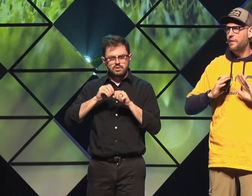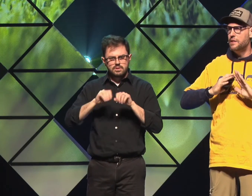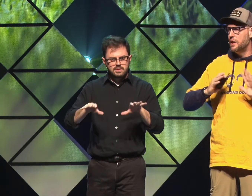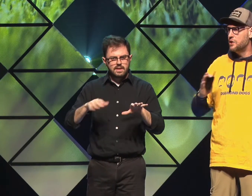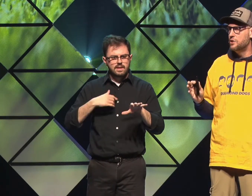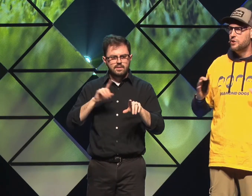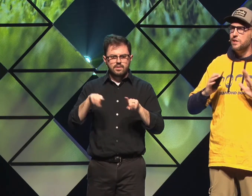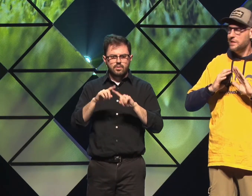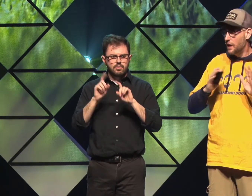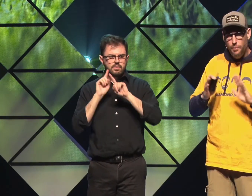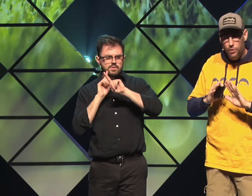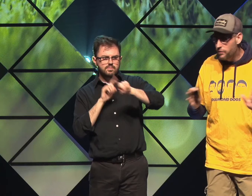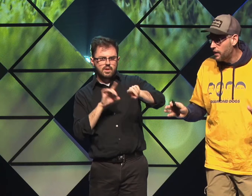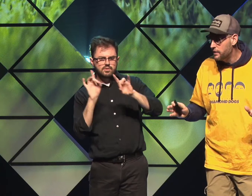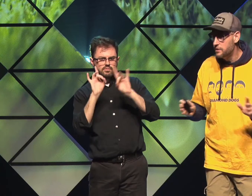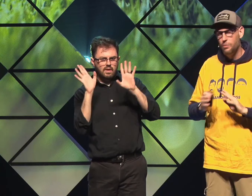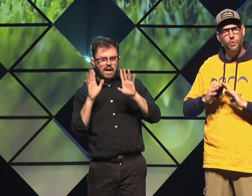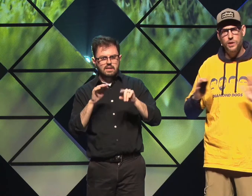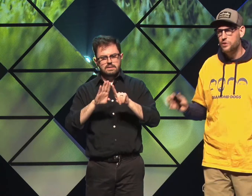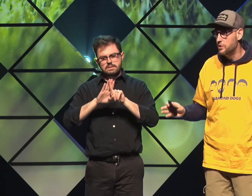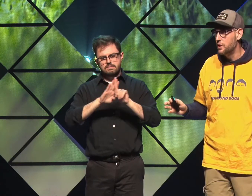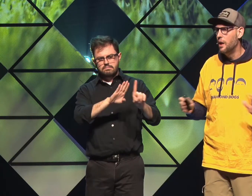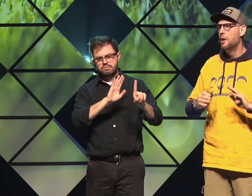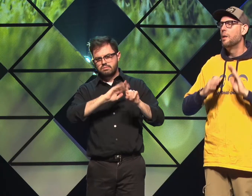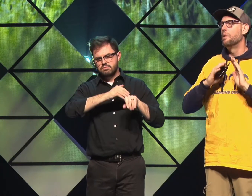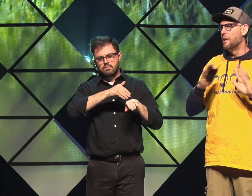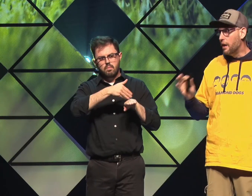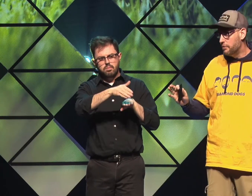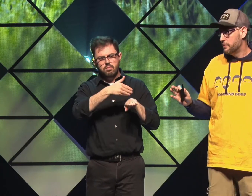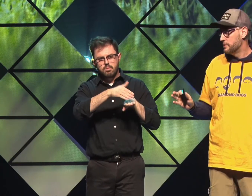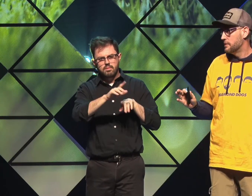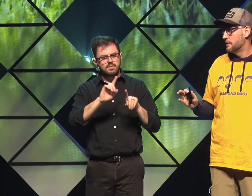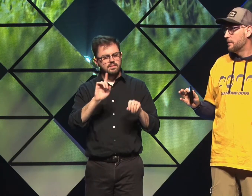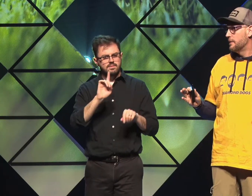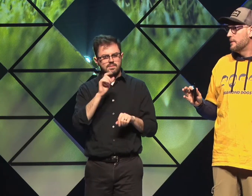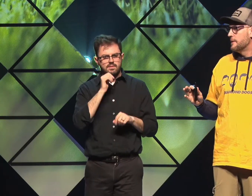to violence and exclusion is not more violence or more exclusion, but love.